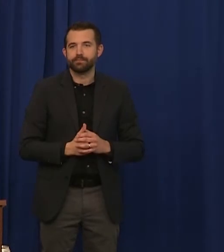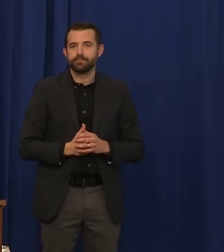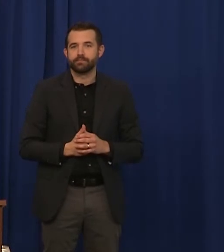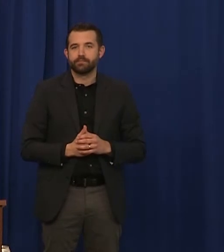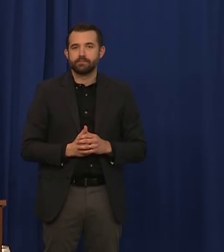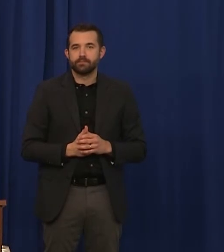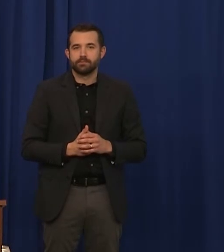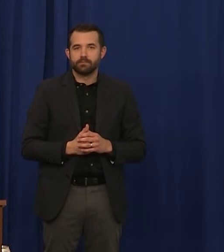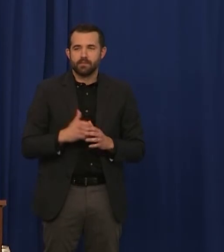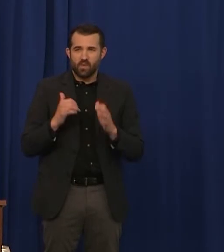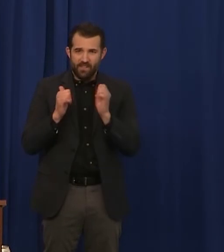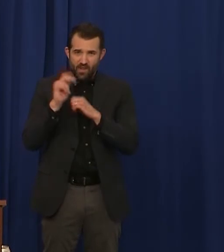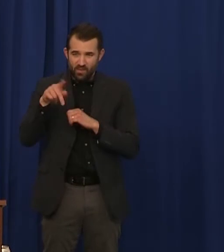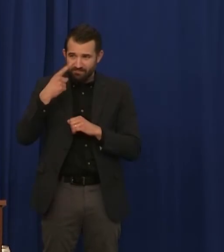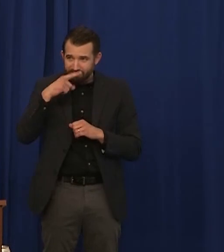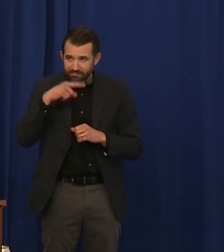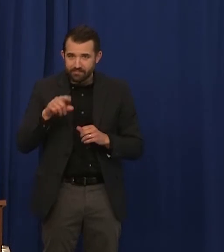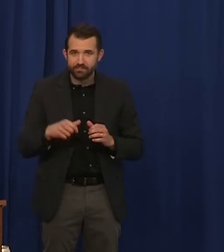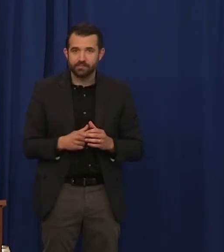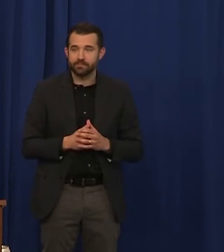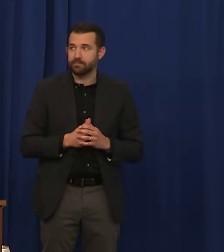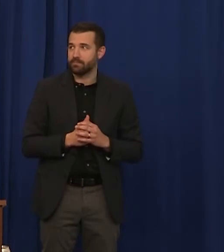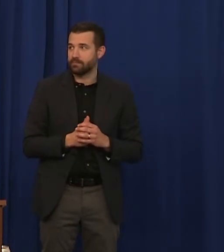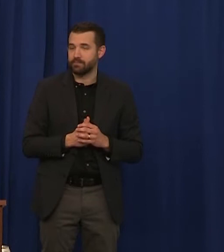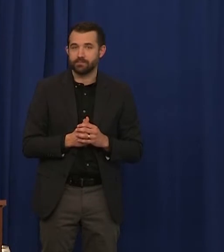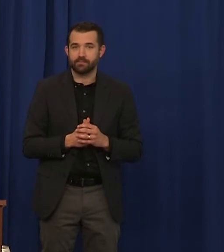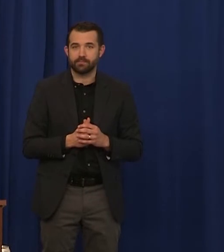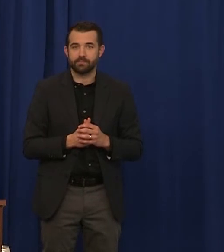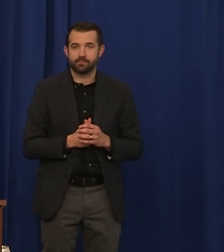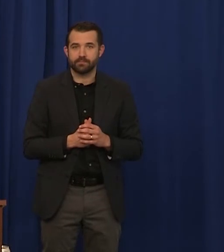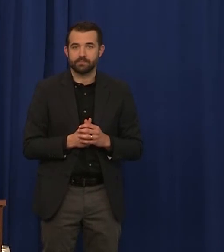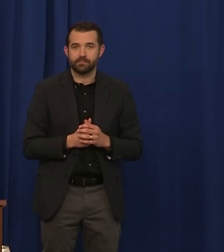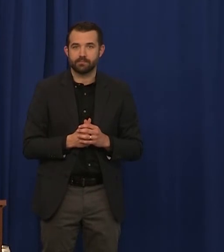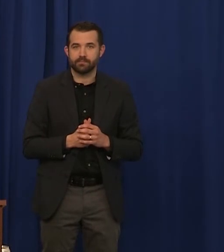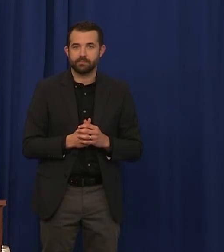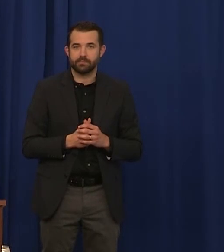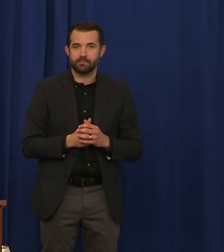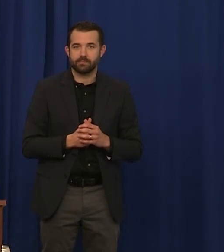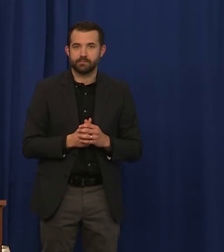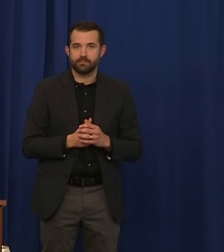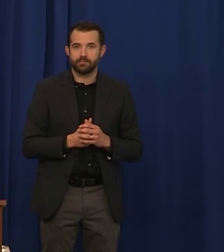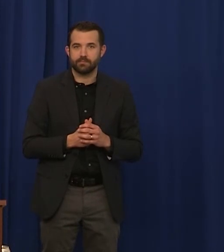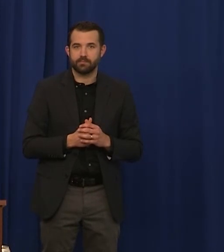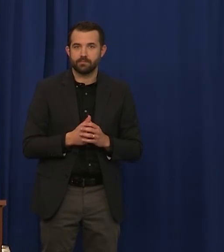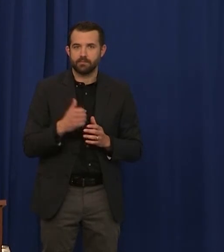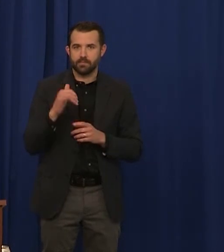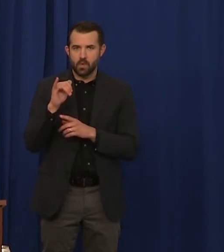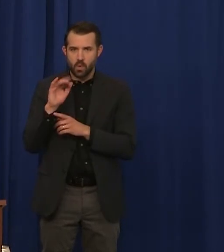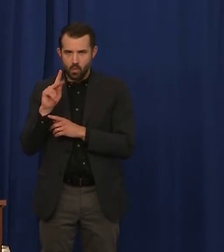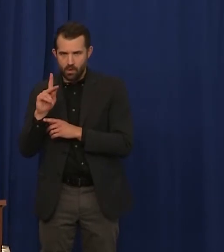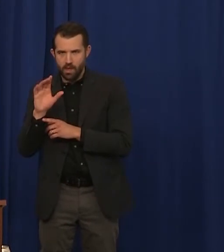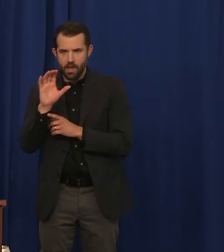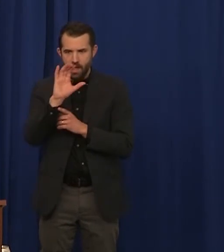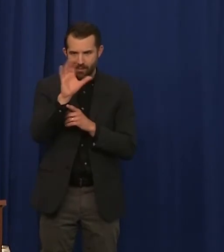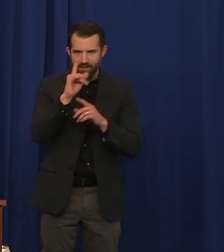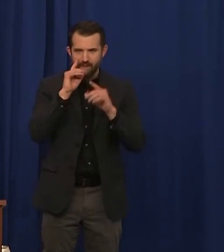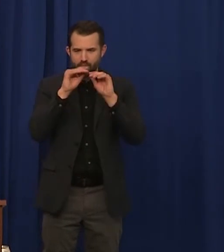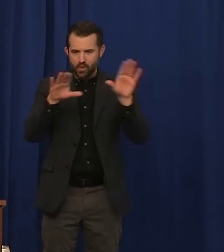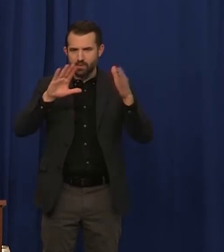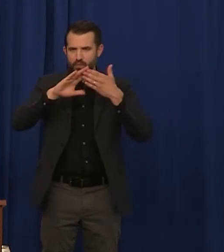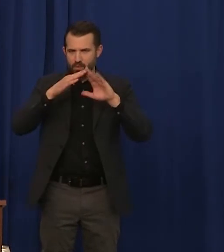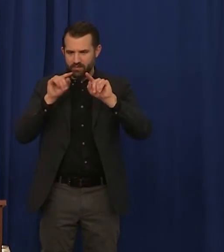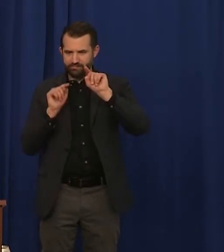quick follow-up? You bet. Have you designated any other county as a transmission county, or is it still just the 4? Michael's follow-up question is about